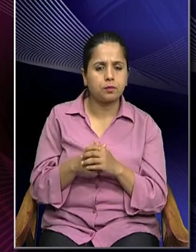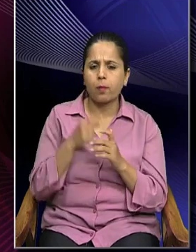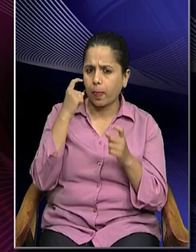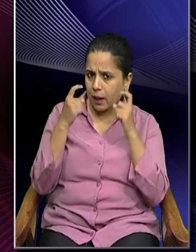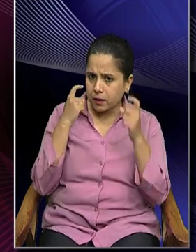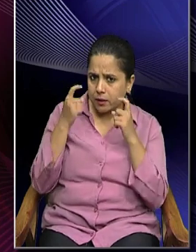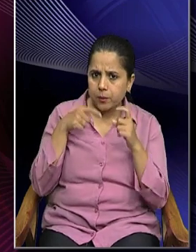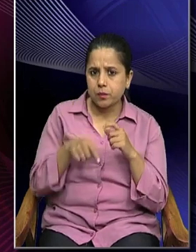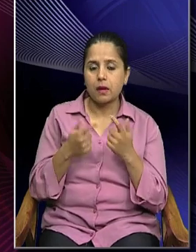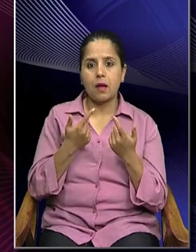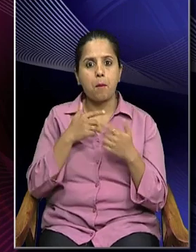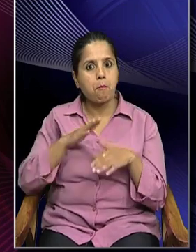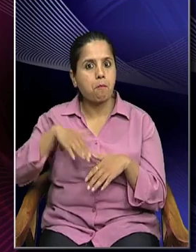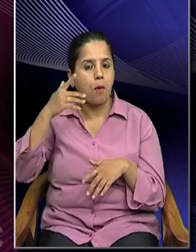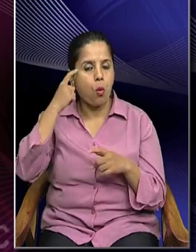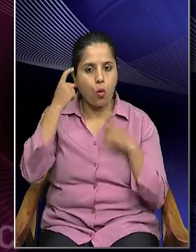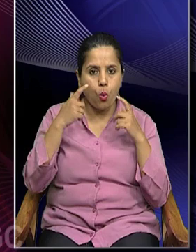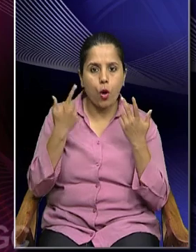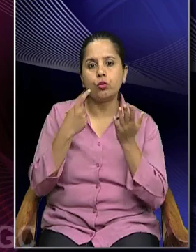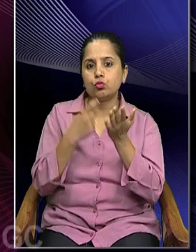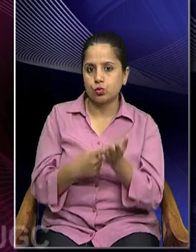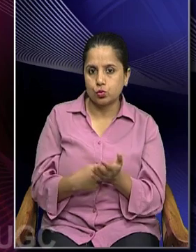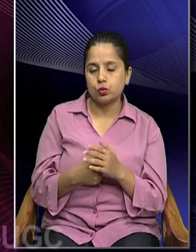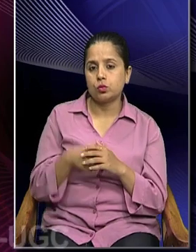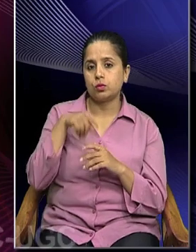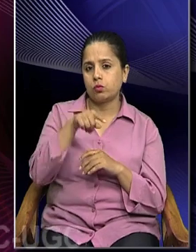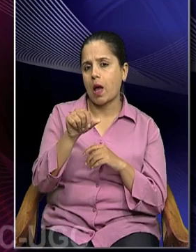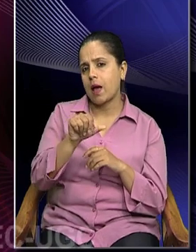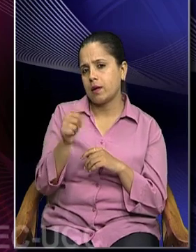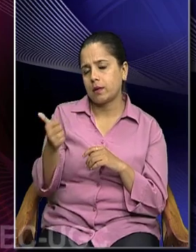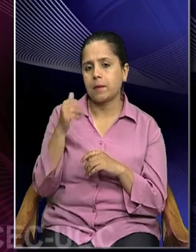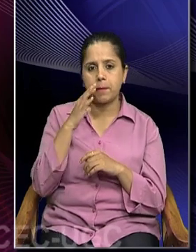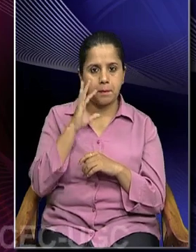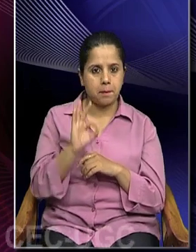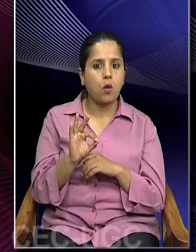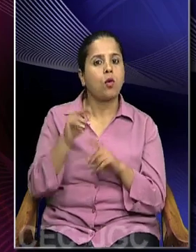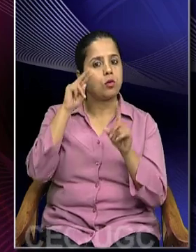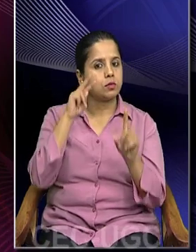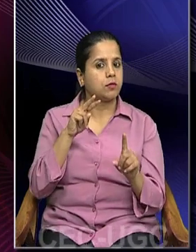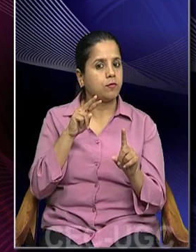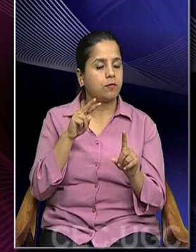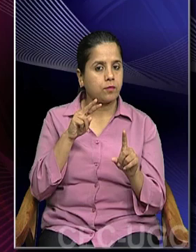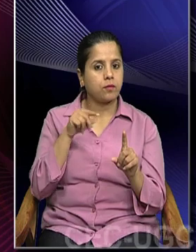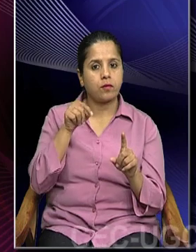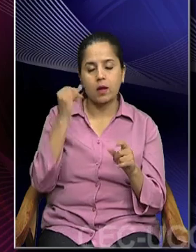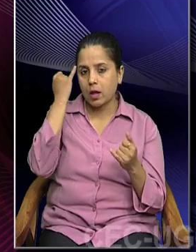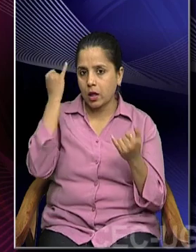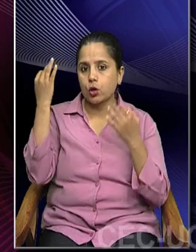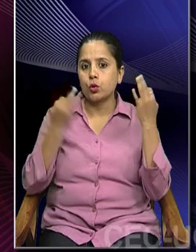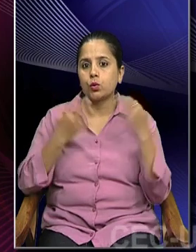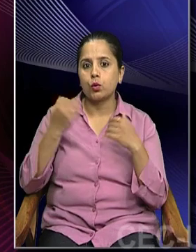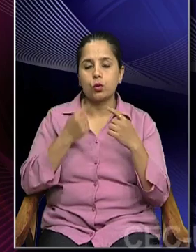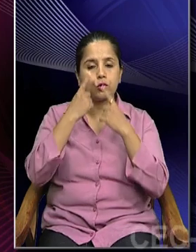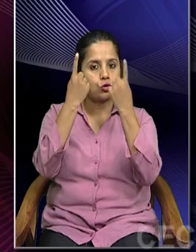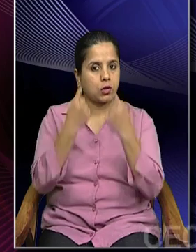Think aloud protocols. This is another important aspect of innovative